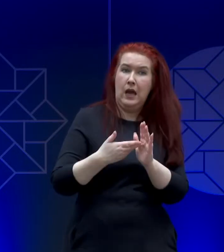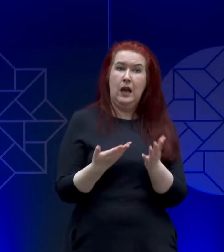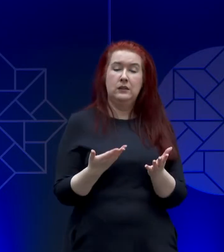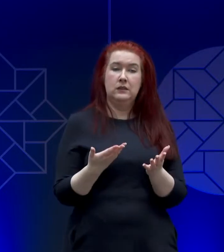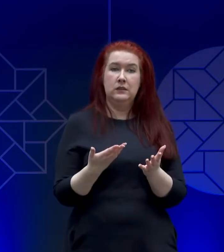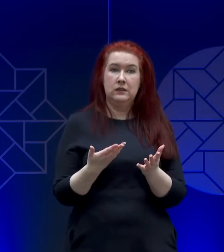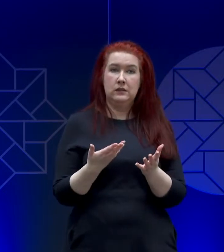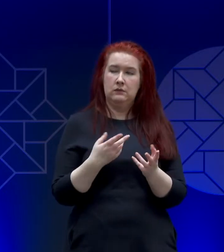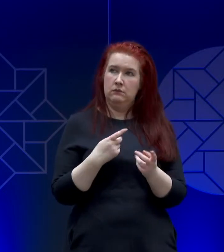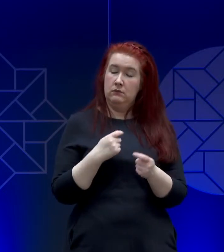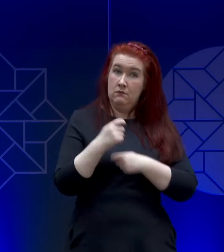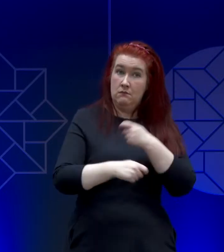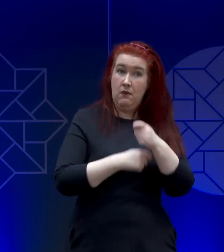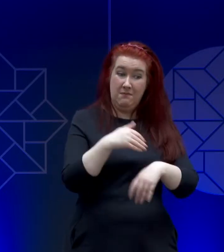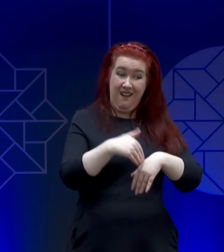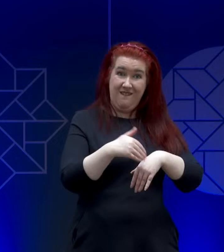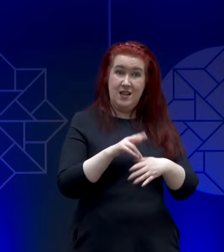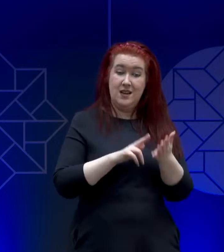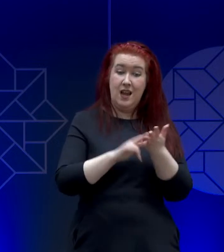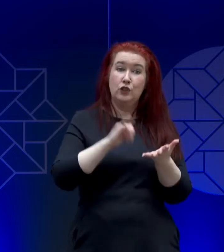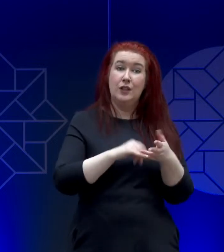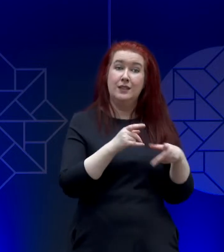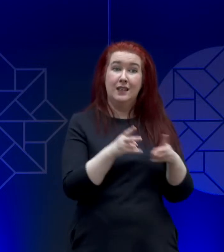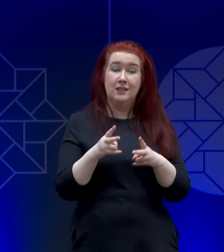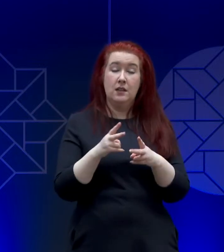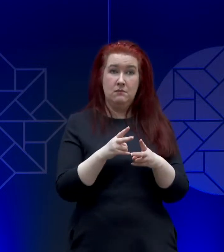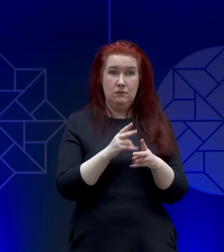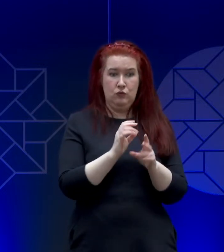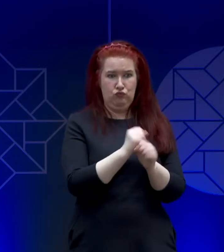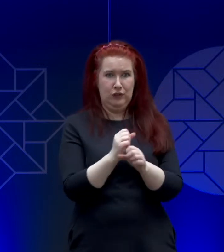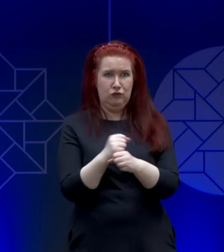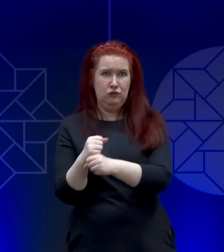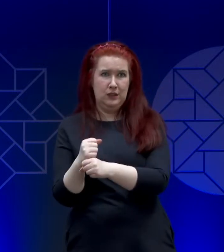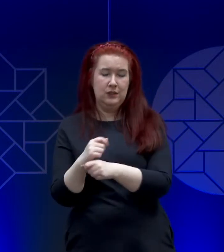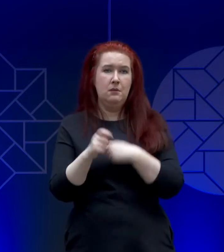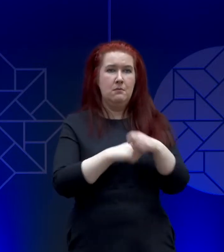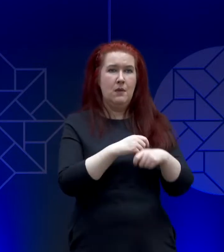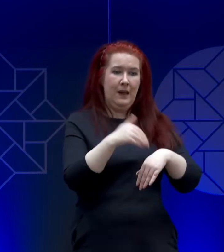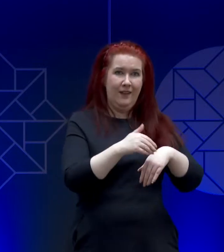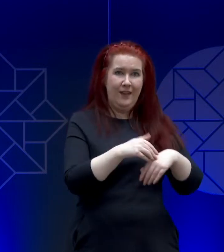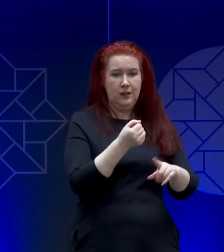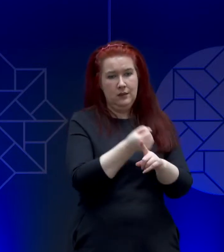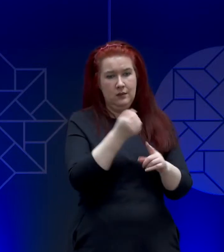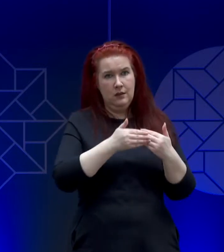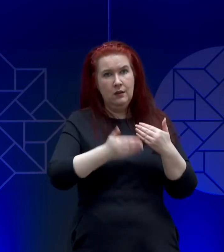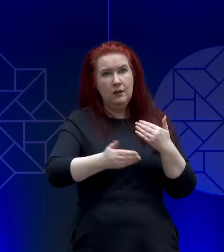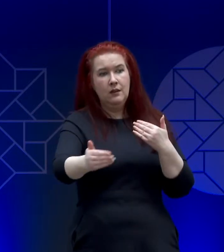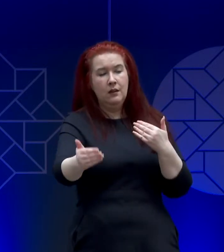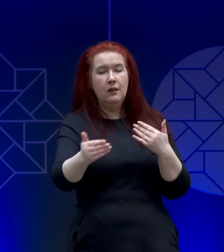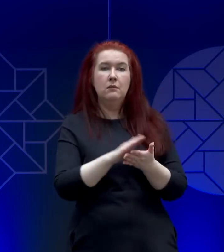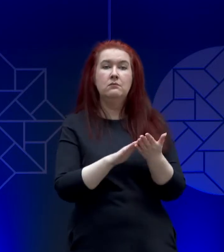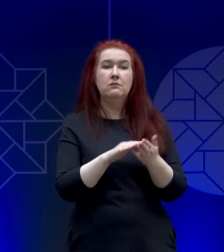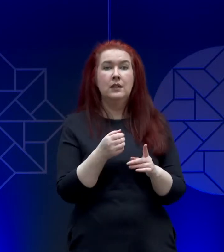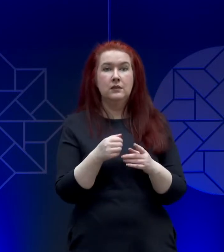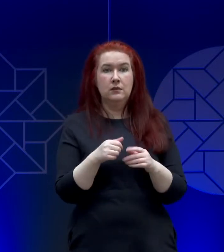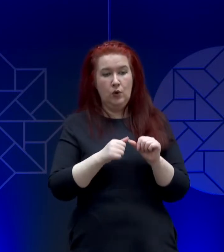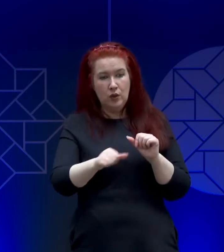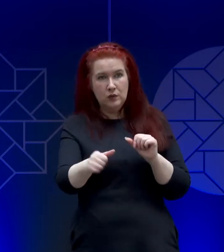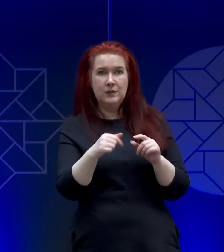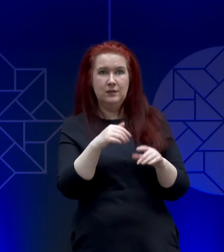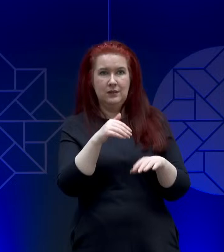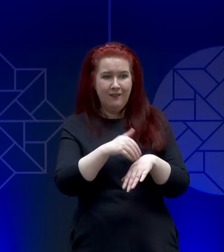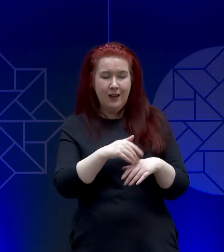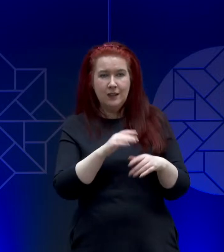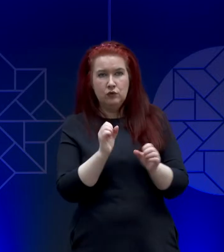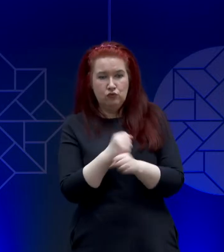creates greater strain across the system, leading to more delays elsewhere, poorer outcomes for others, and still further stress